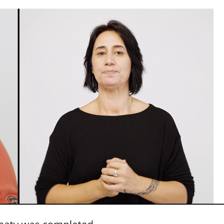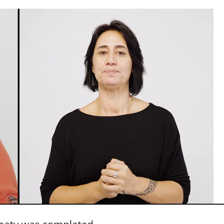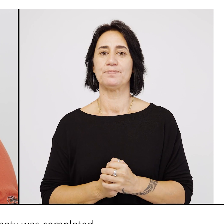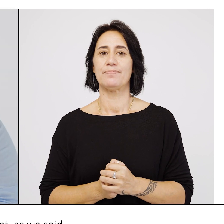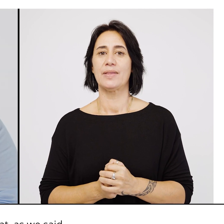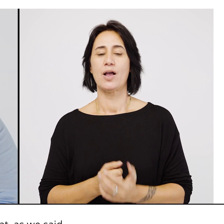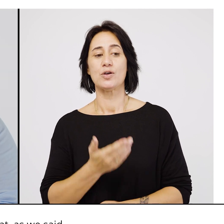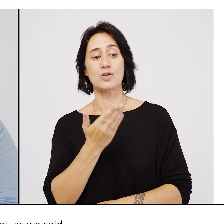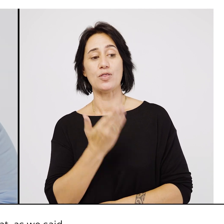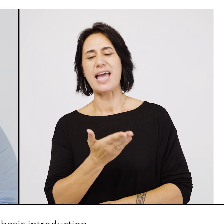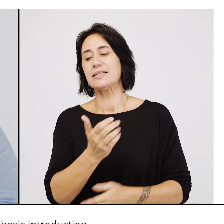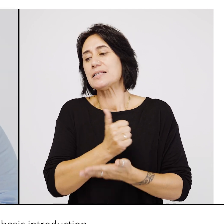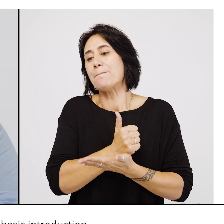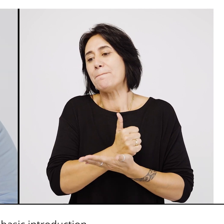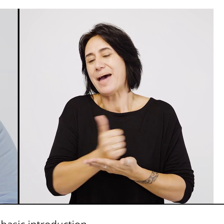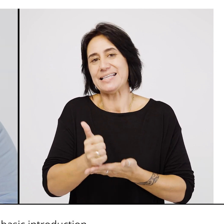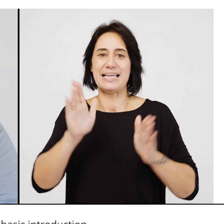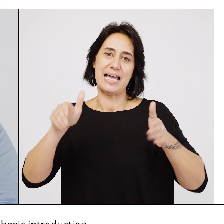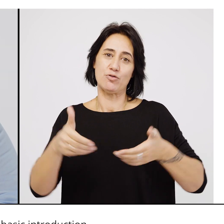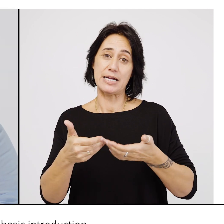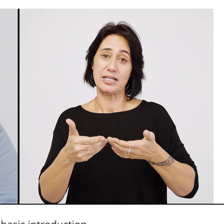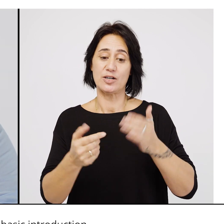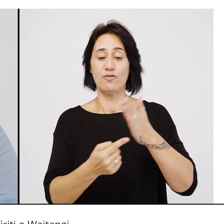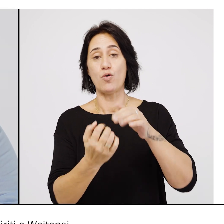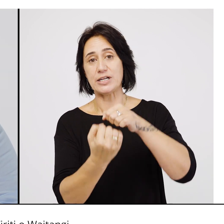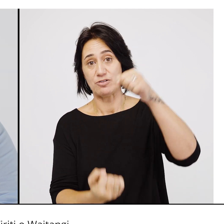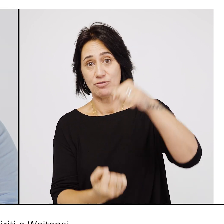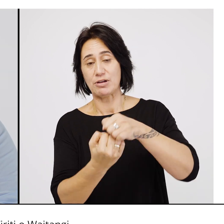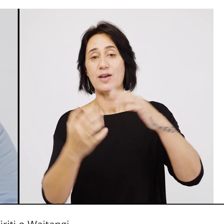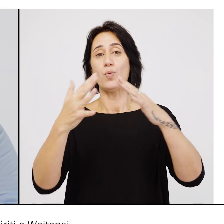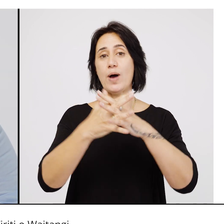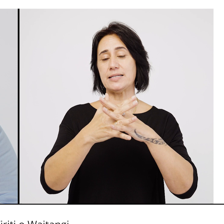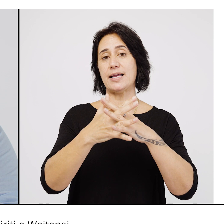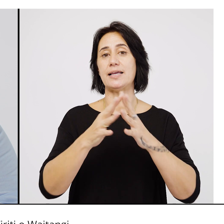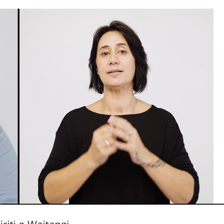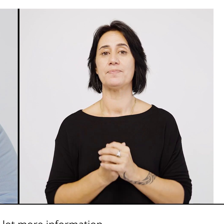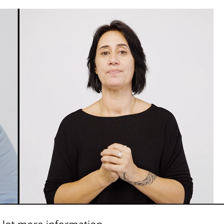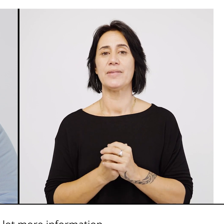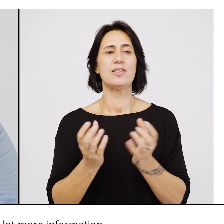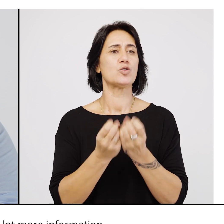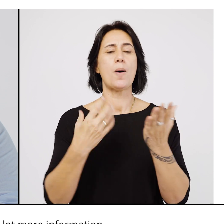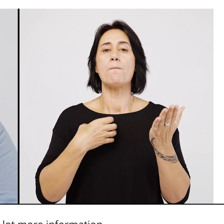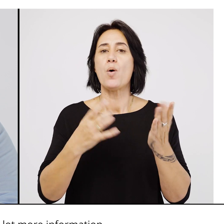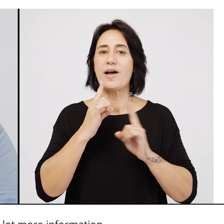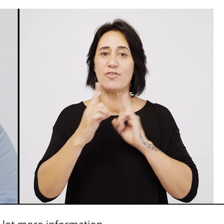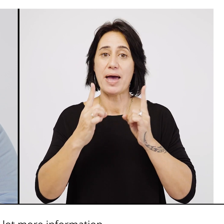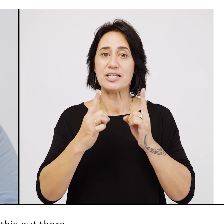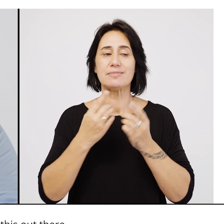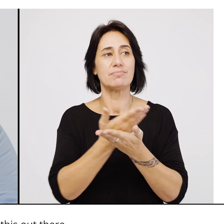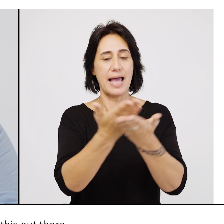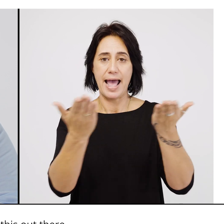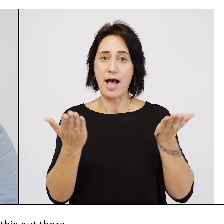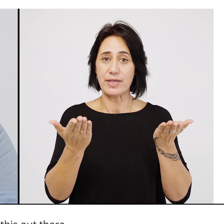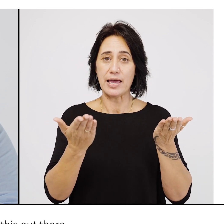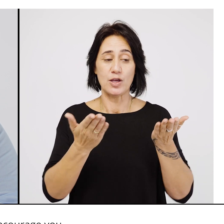completed. So that, as we said, is a very basic introduction to Te Tiriti o Waitangi, and there is a lot more information